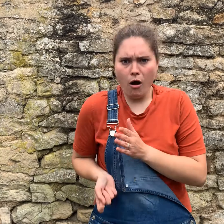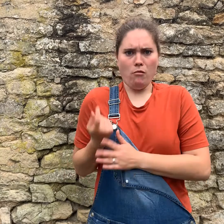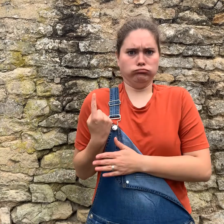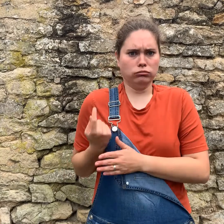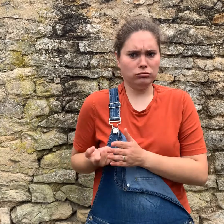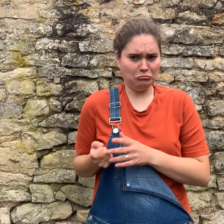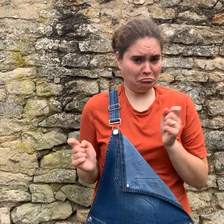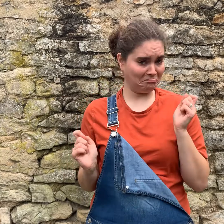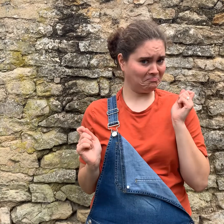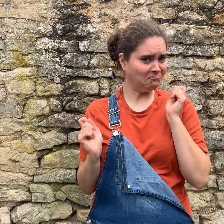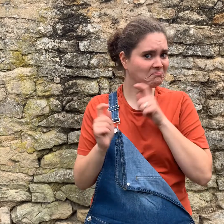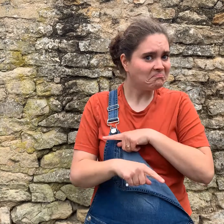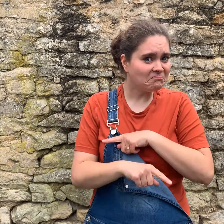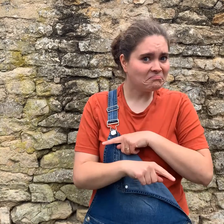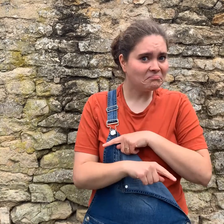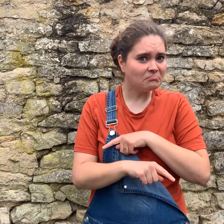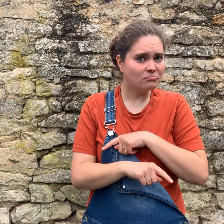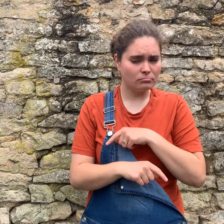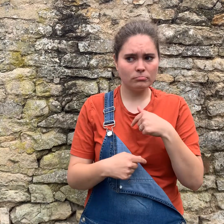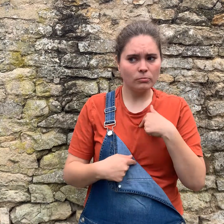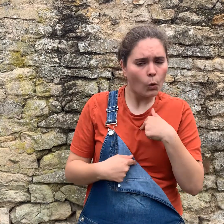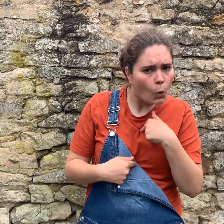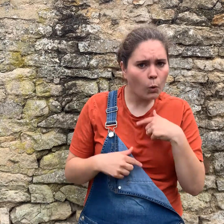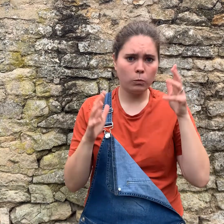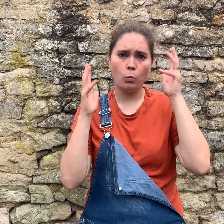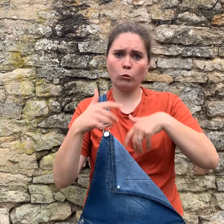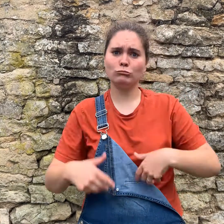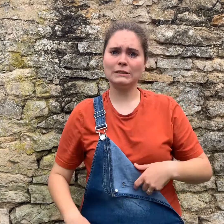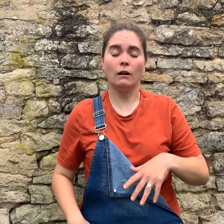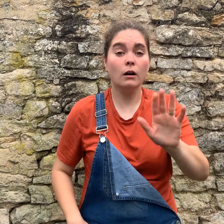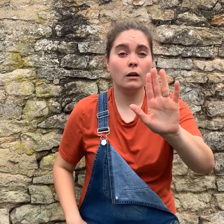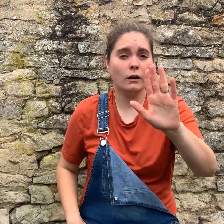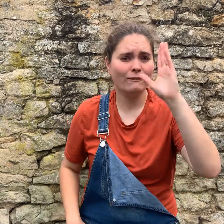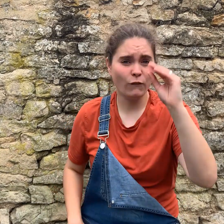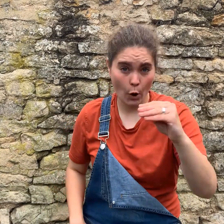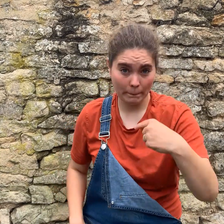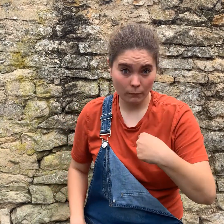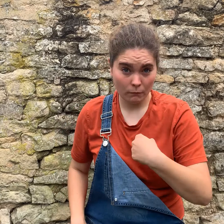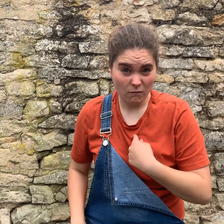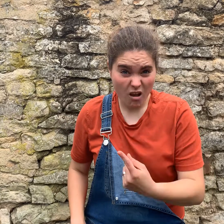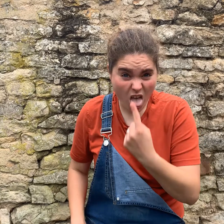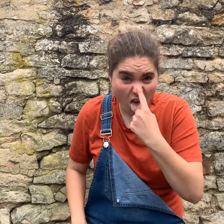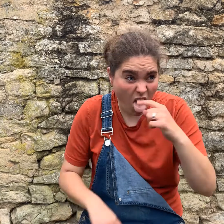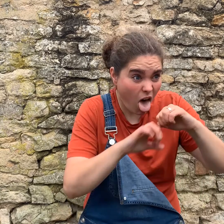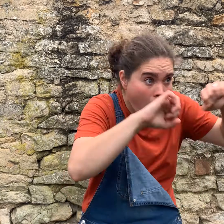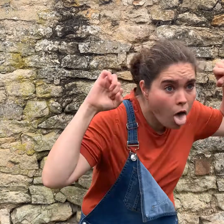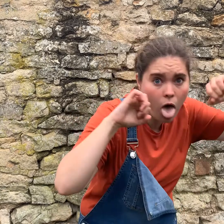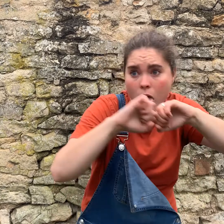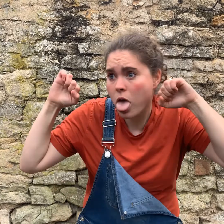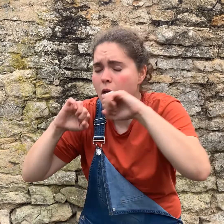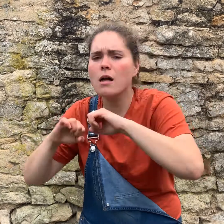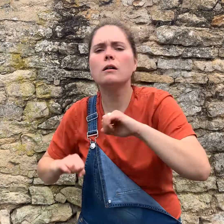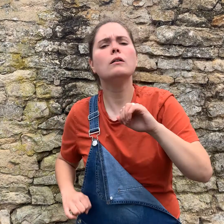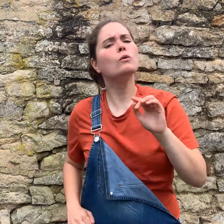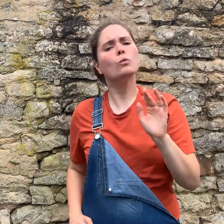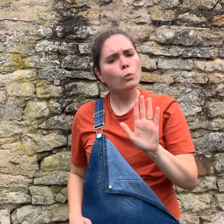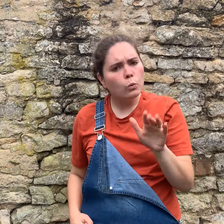neighbour, something very strange is going on. I'm a bit worried. Now I just need to let you know I'm not a